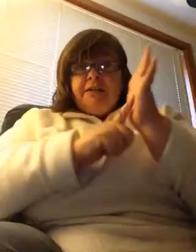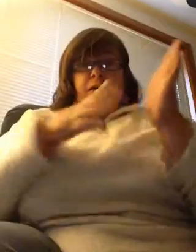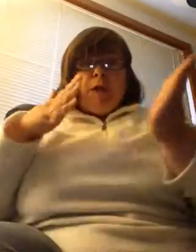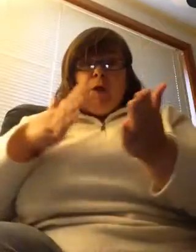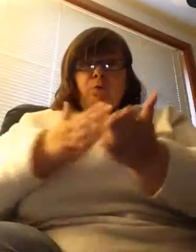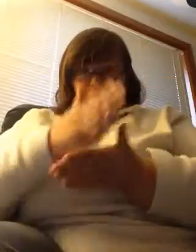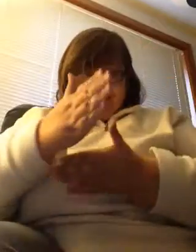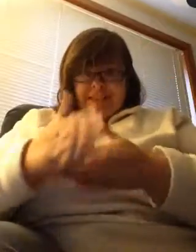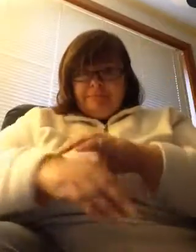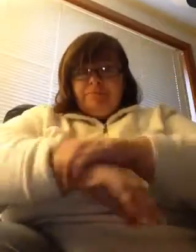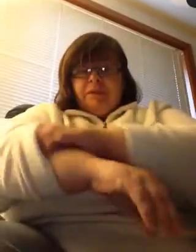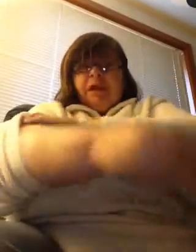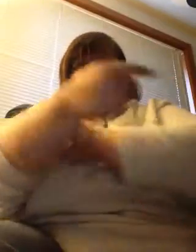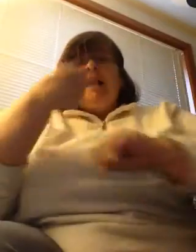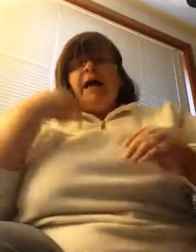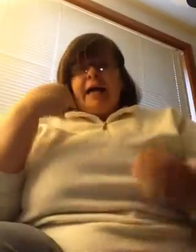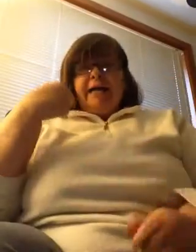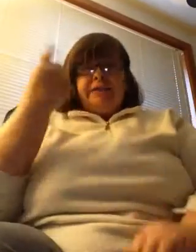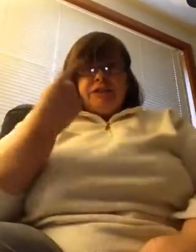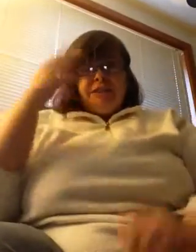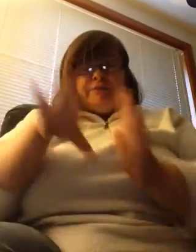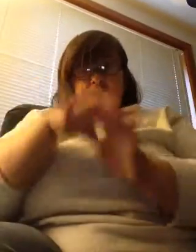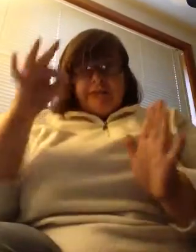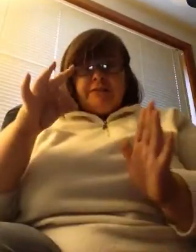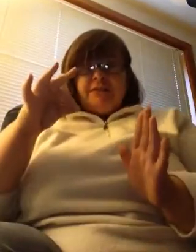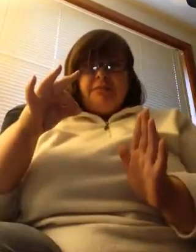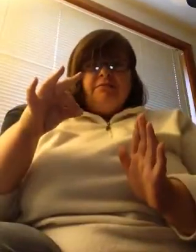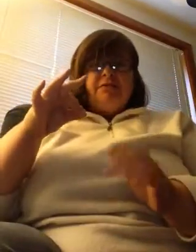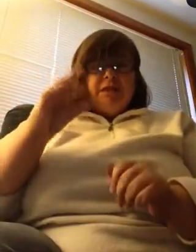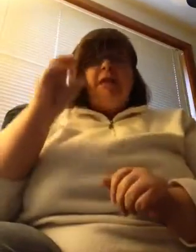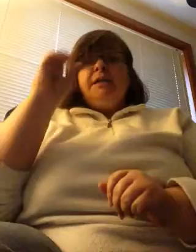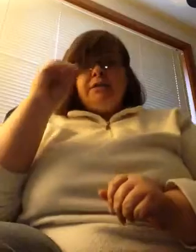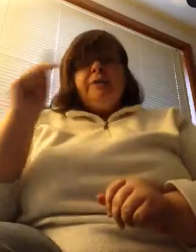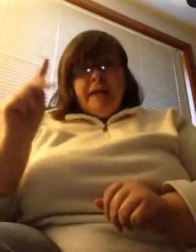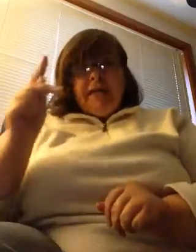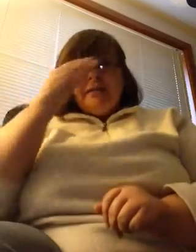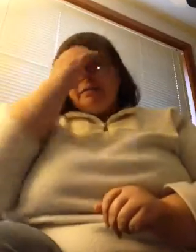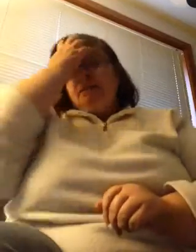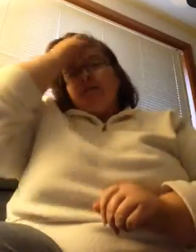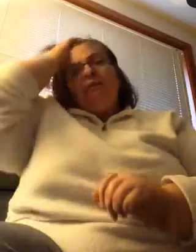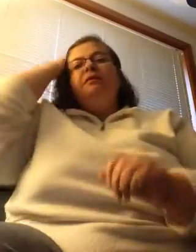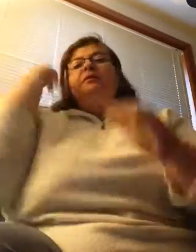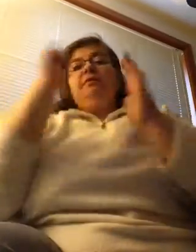legal right. I just found out it's okay